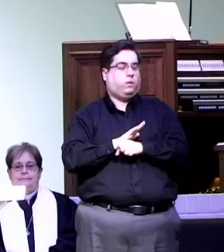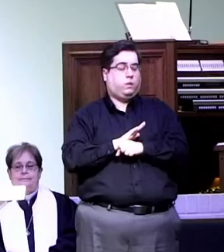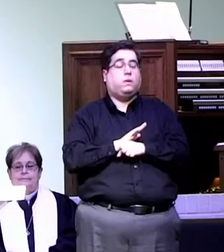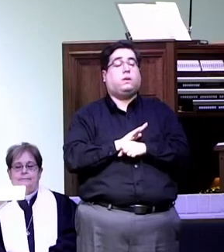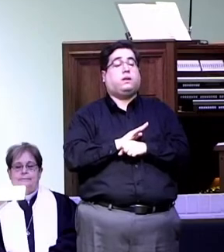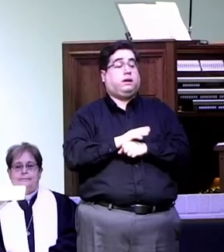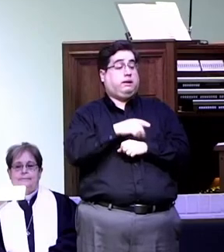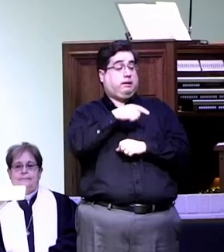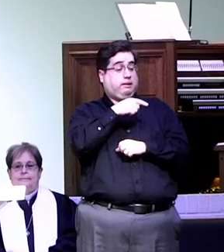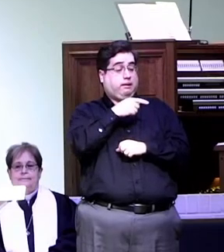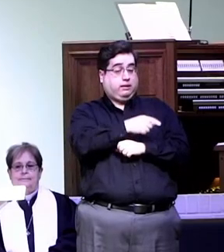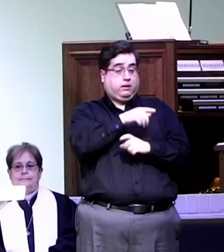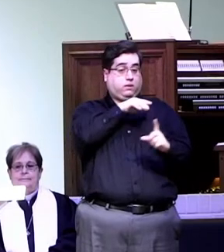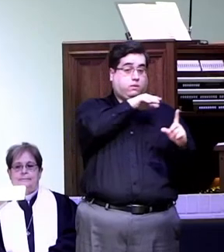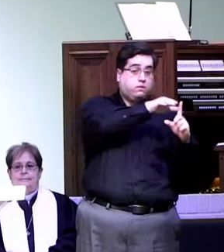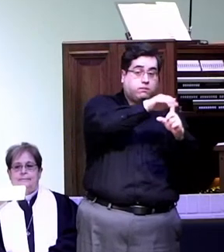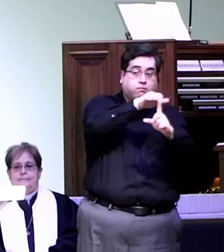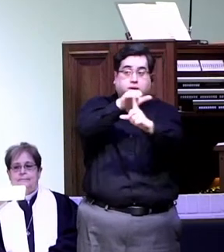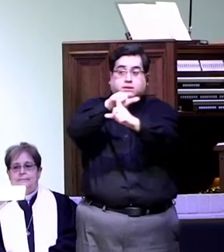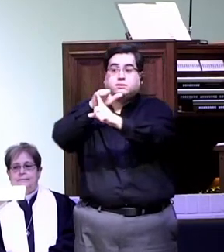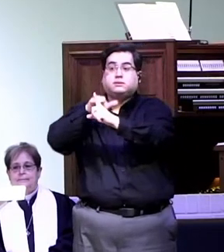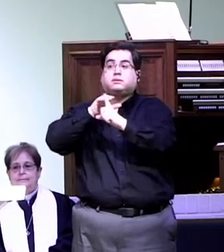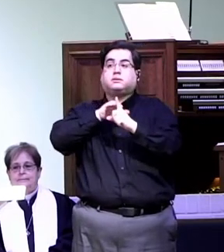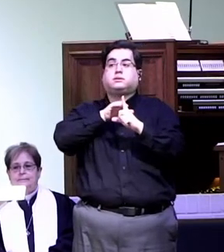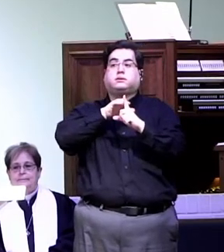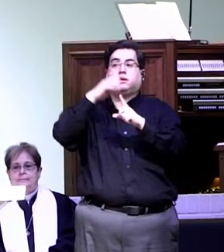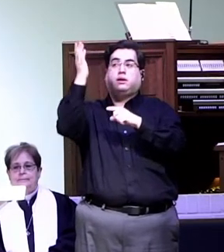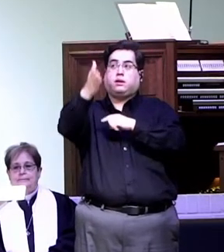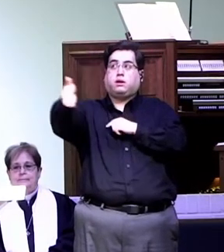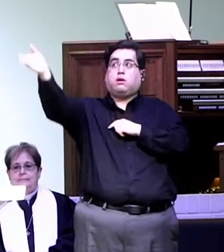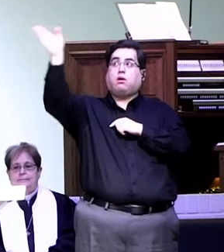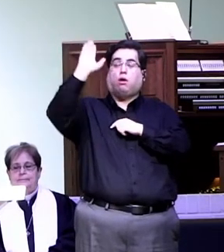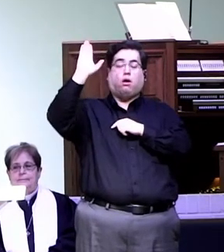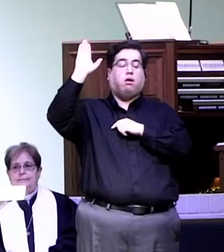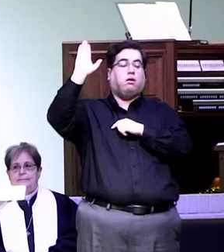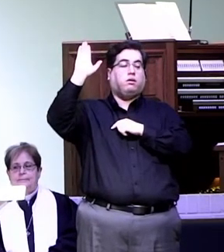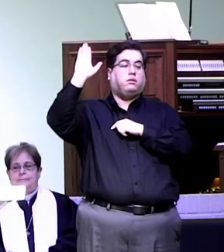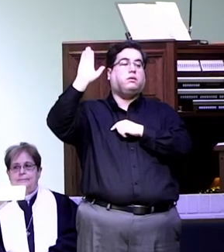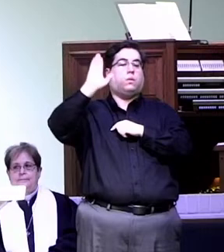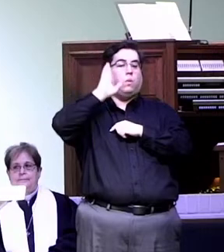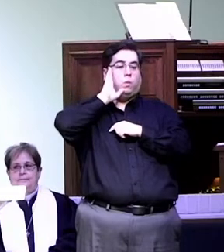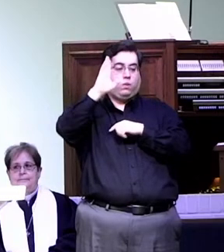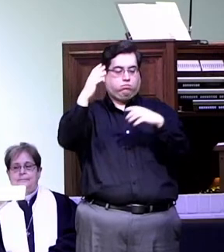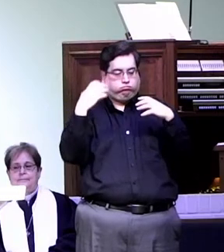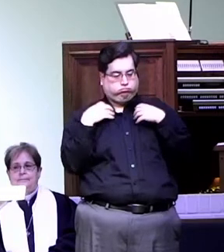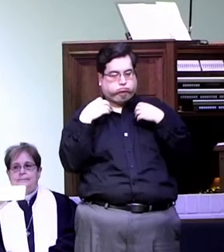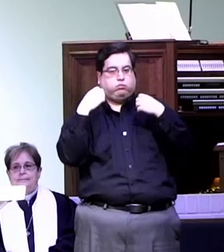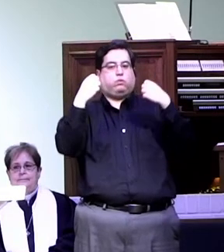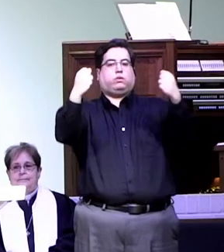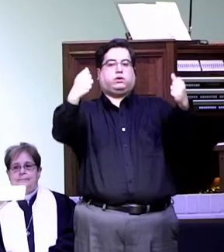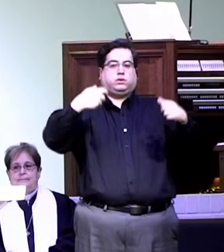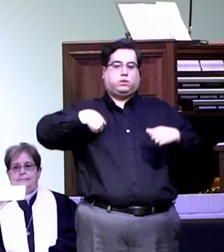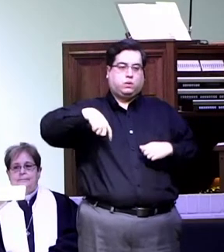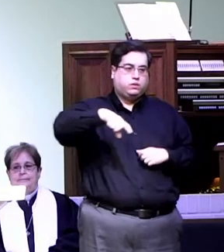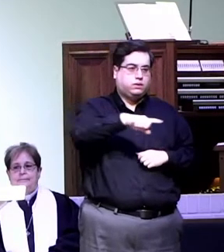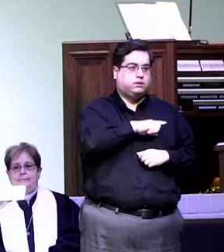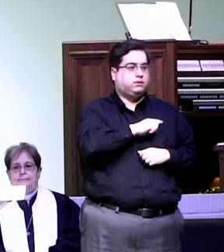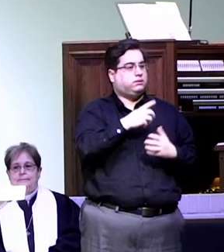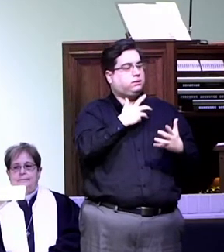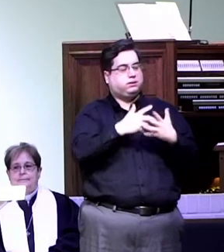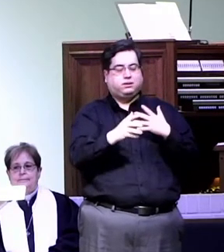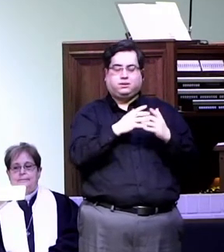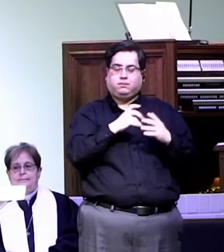He reminds us that God restores us, even with our